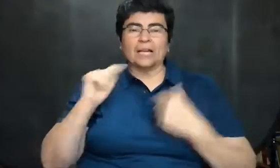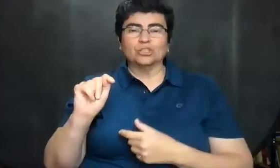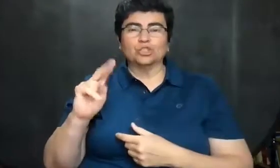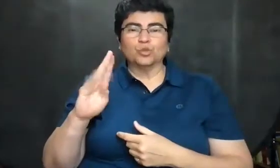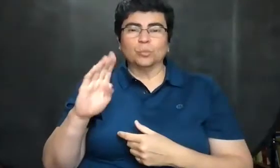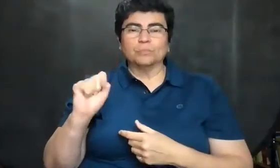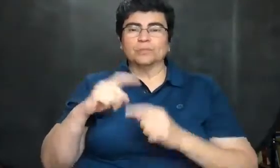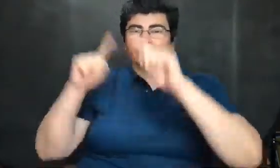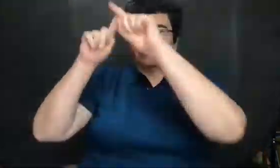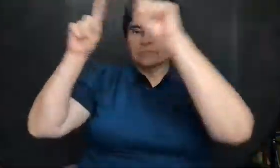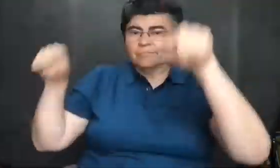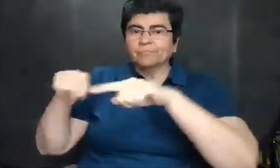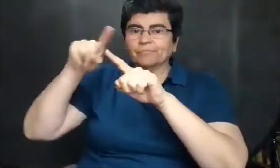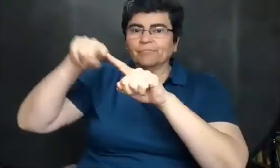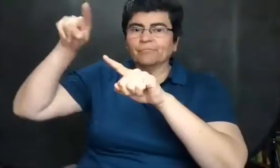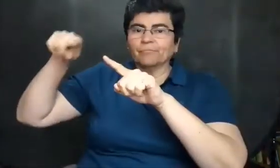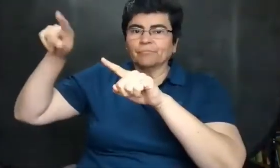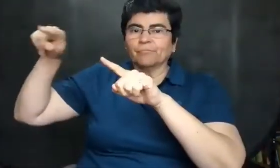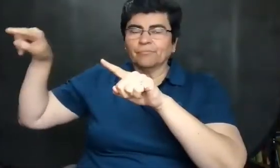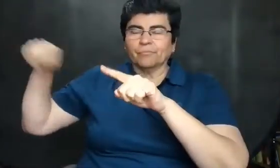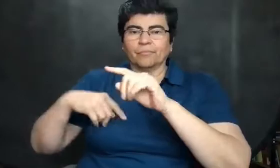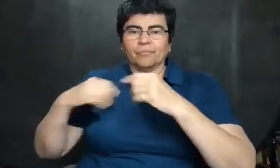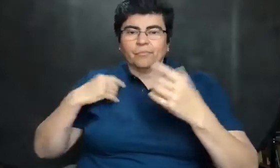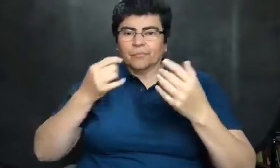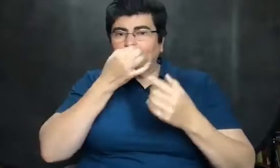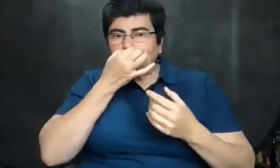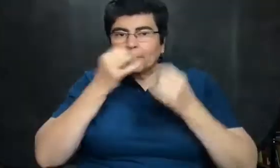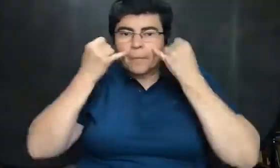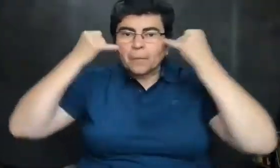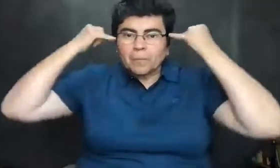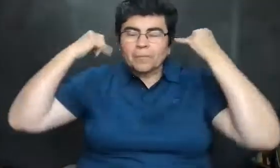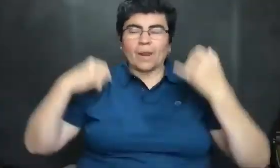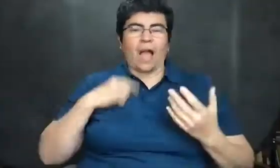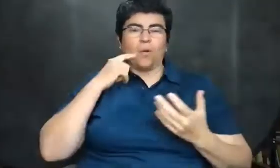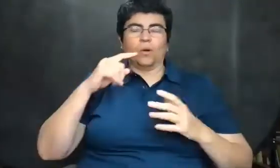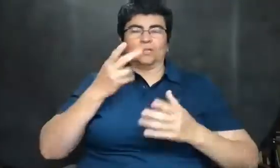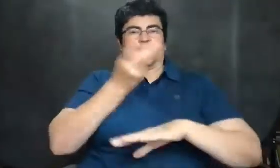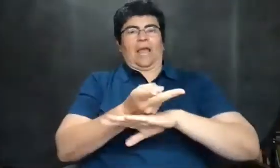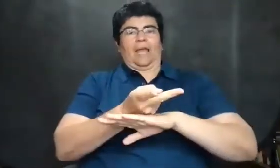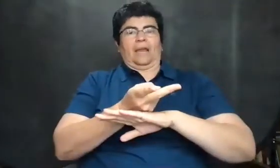and all this stuff. And I was laying on this stretcher, and my